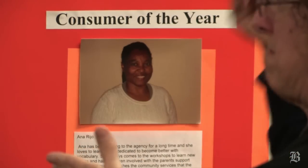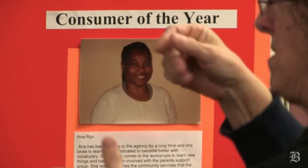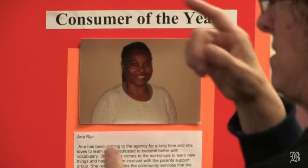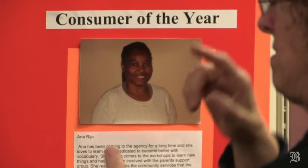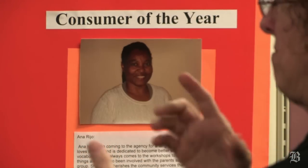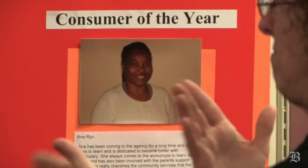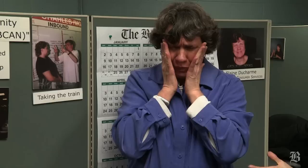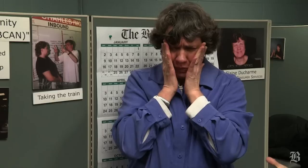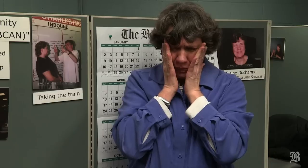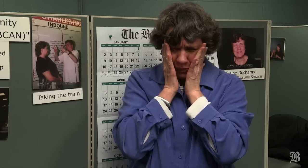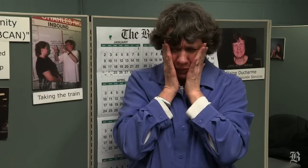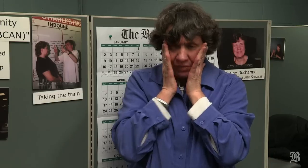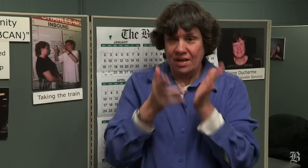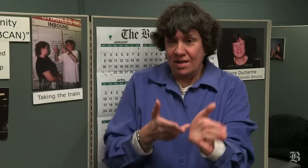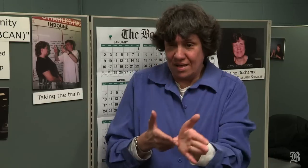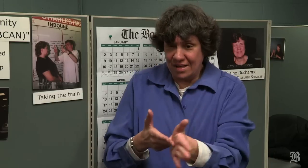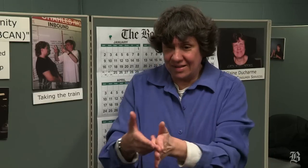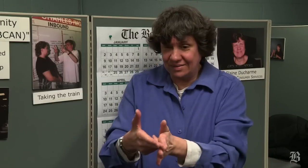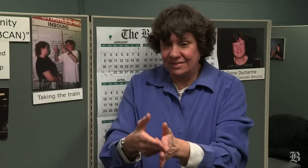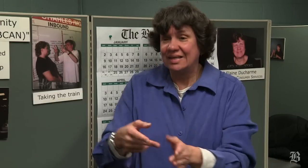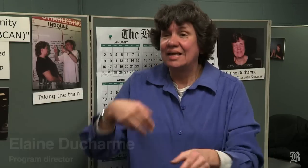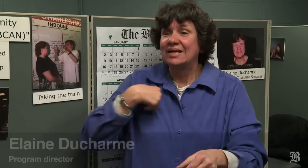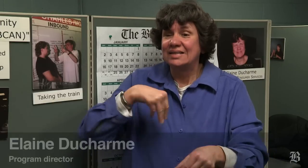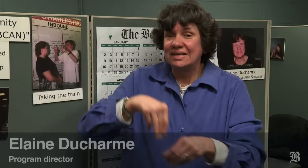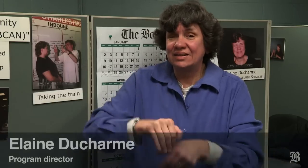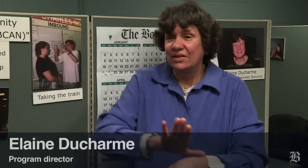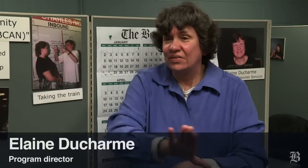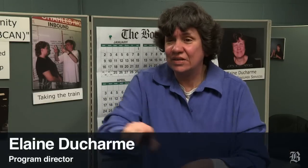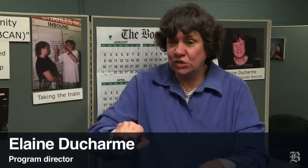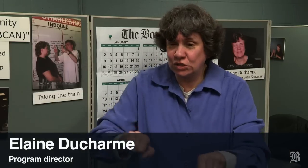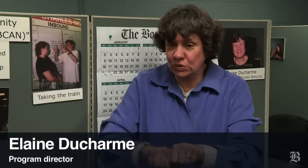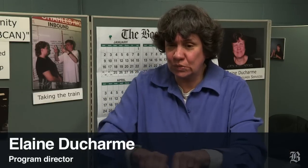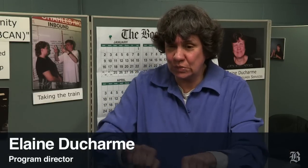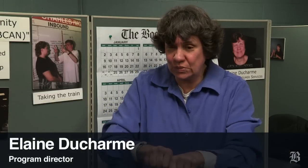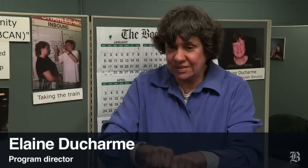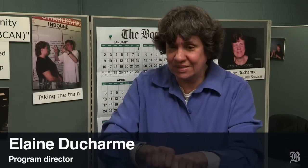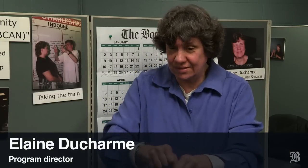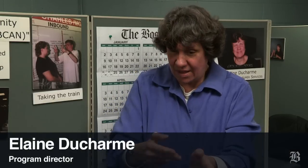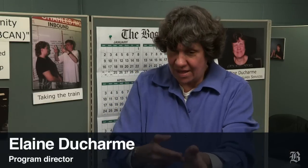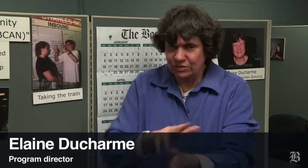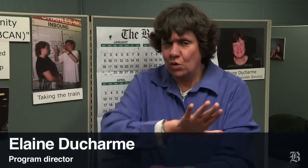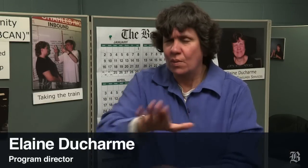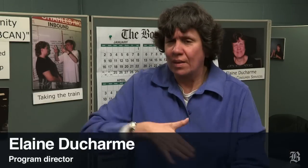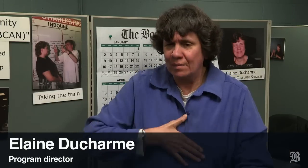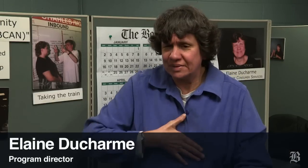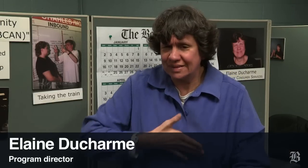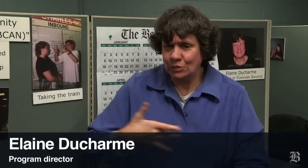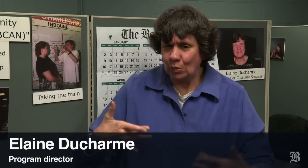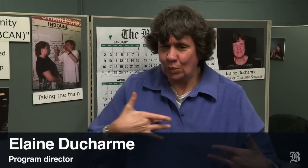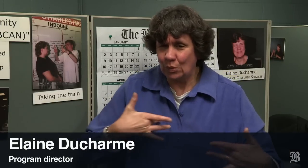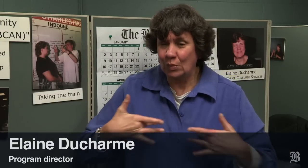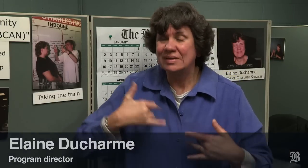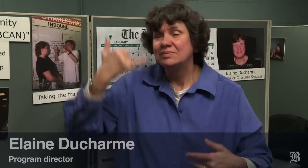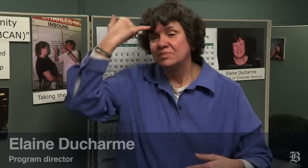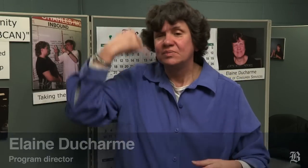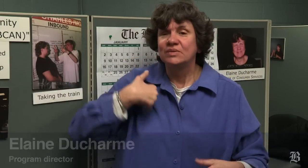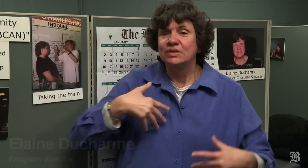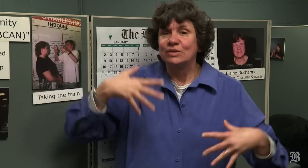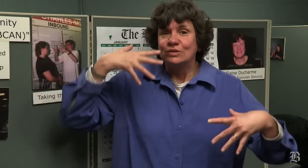budget. I know. To be honest, if I were in their shoes, well, I am in their shoes, and we're